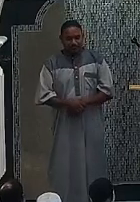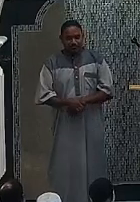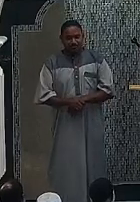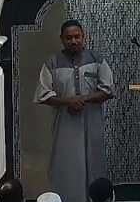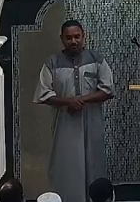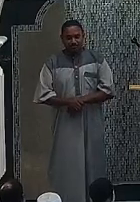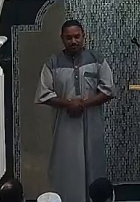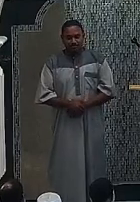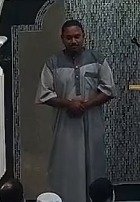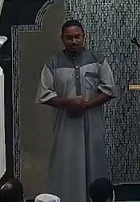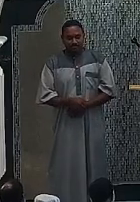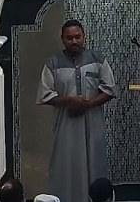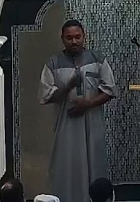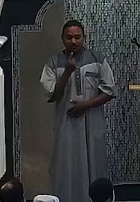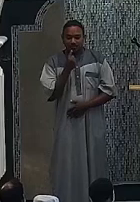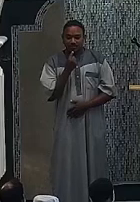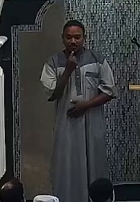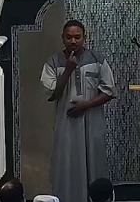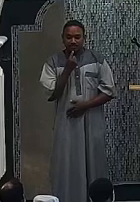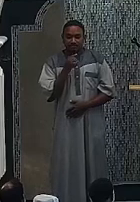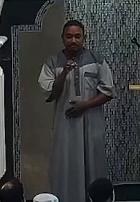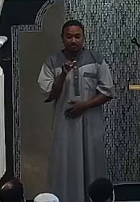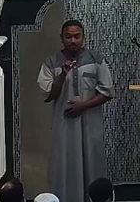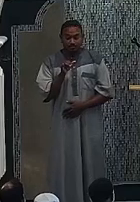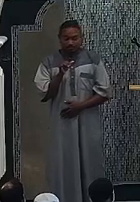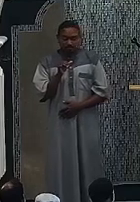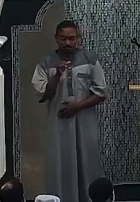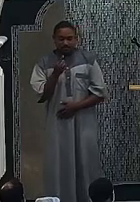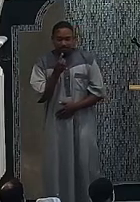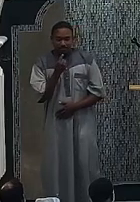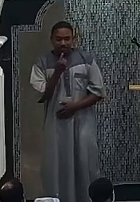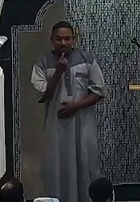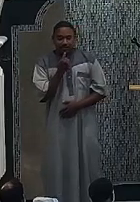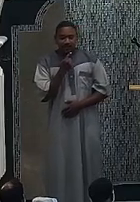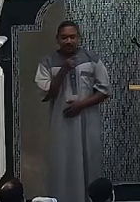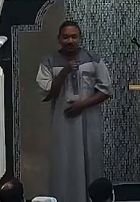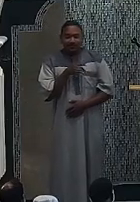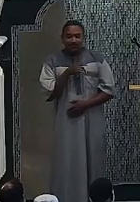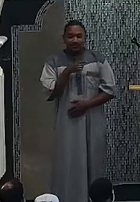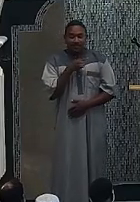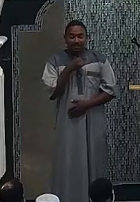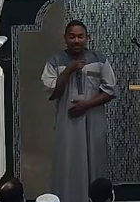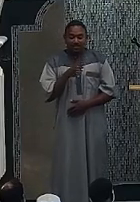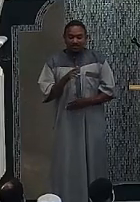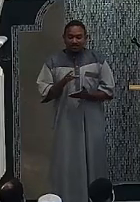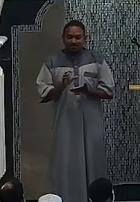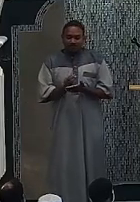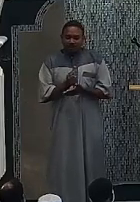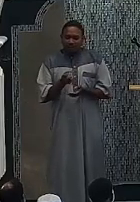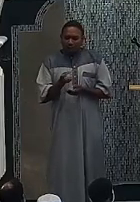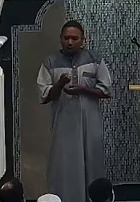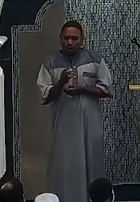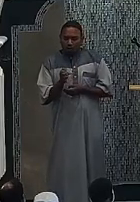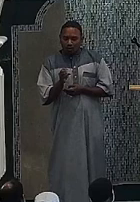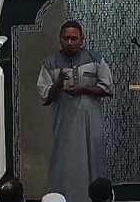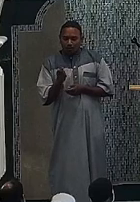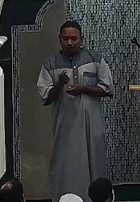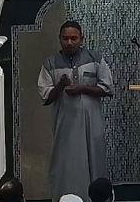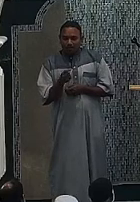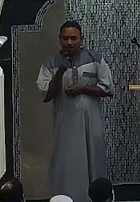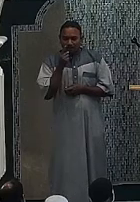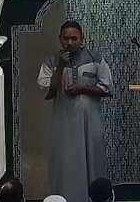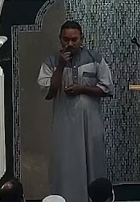property and to run that property, run the school. Even just for the madrasa, we